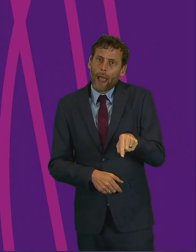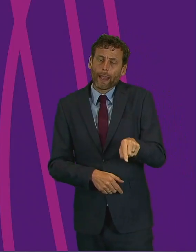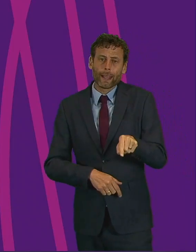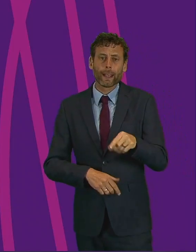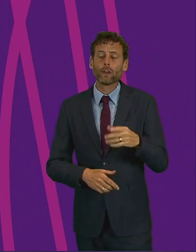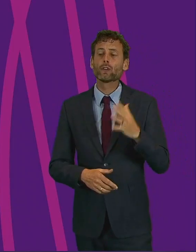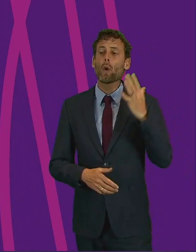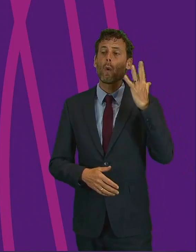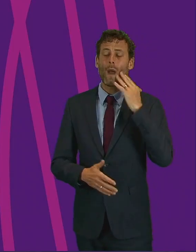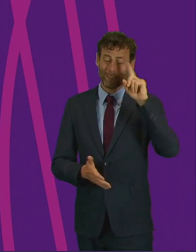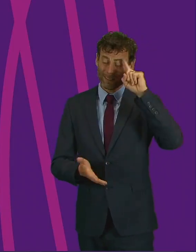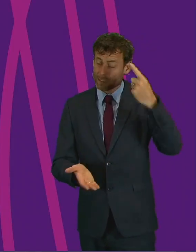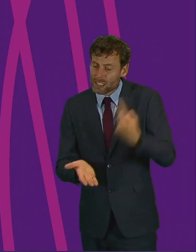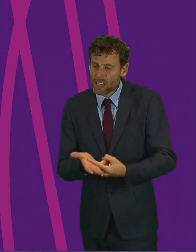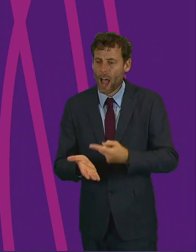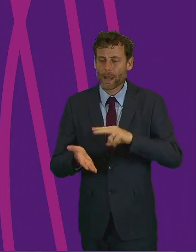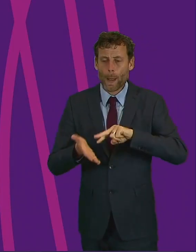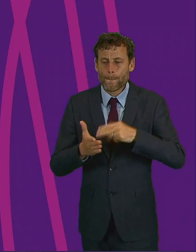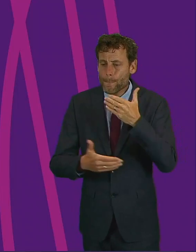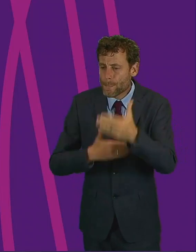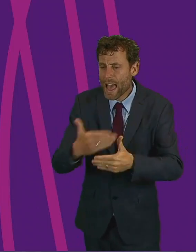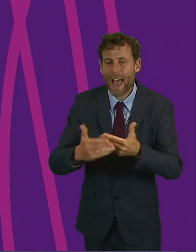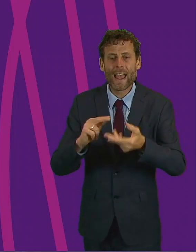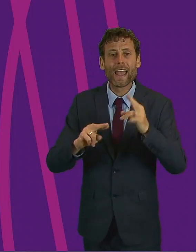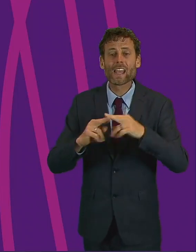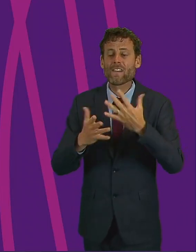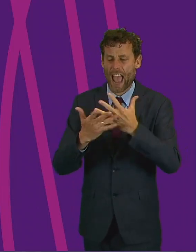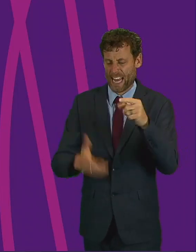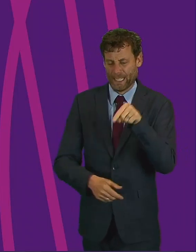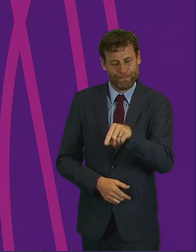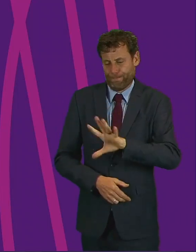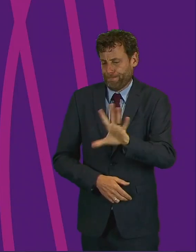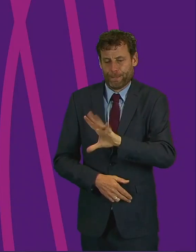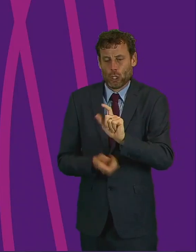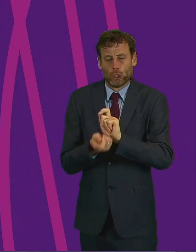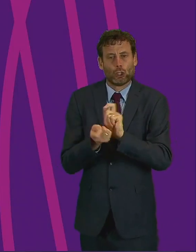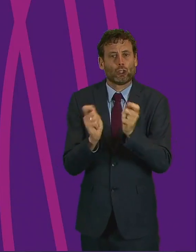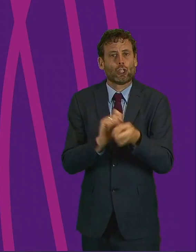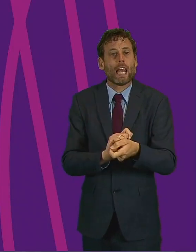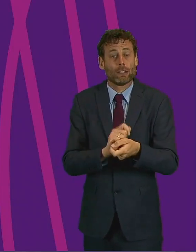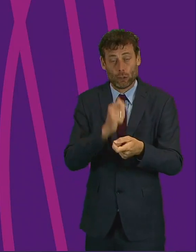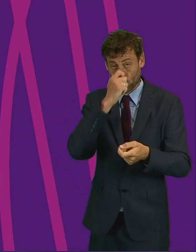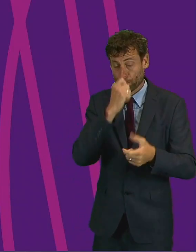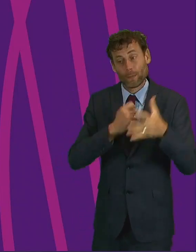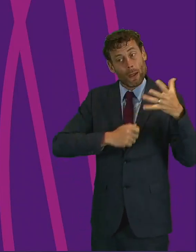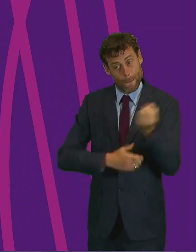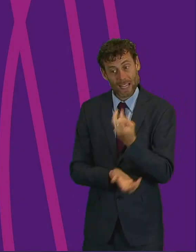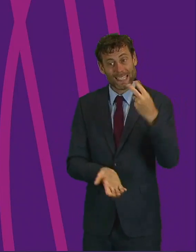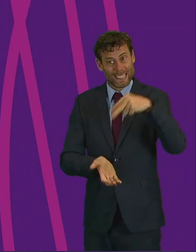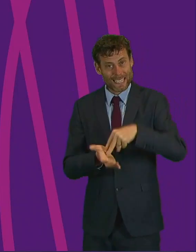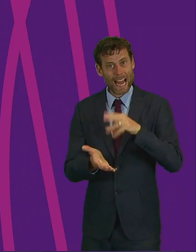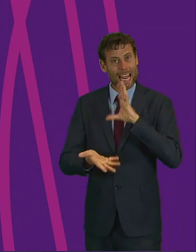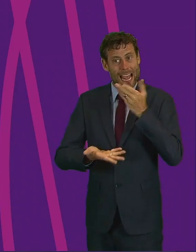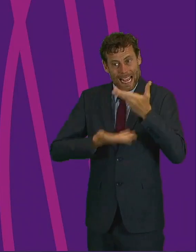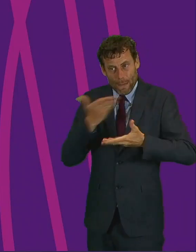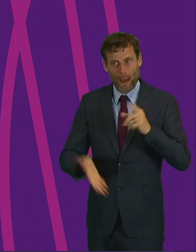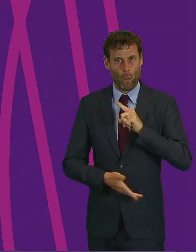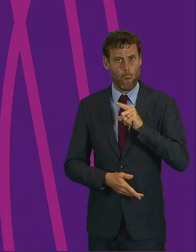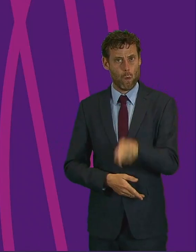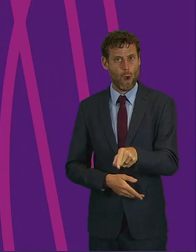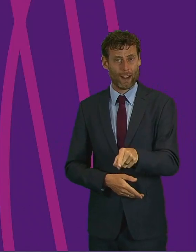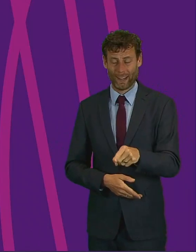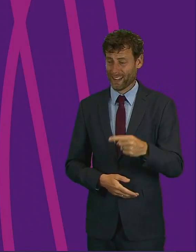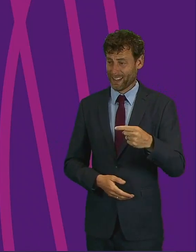the approach we're taking, because evidence has changed, and actually trust the Scottish people to respond accordingly. And by and large, I think the Scottish people have